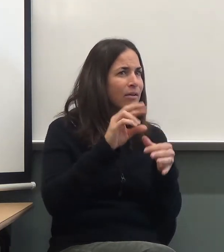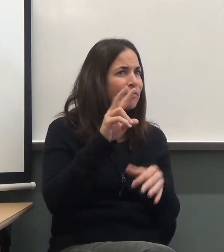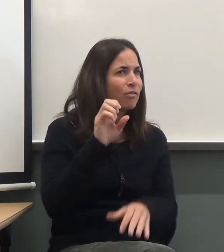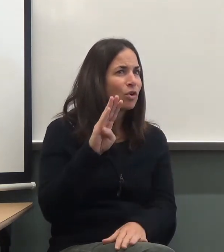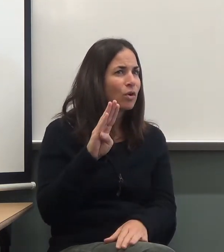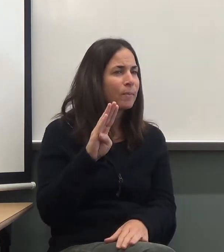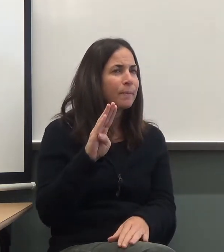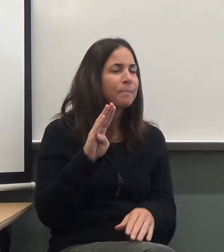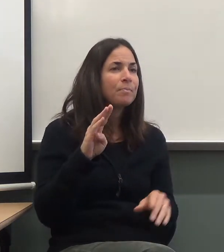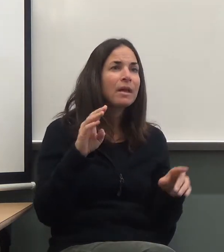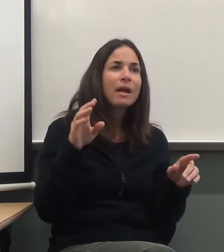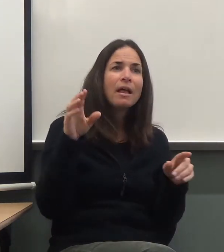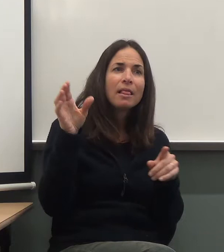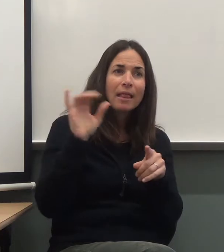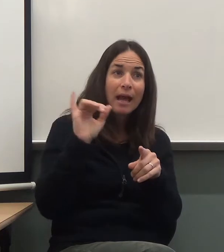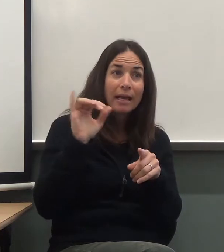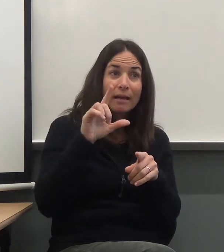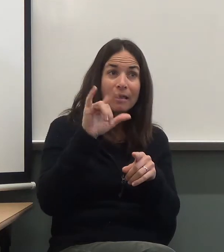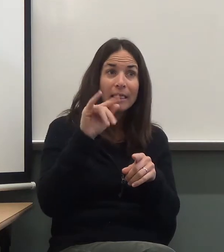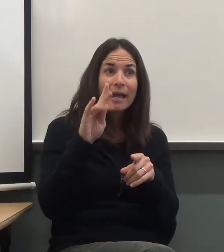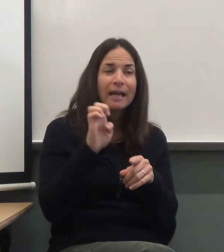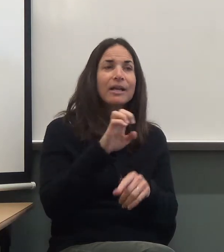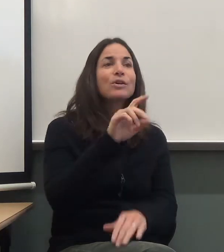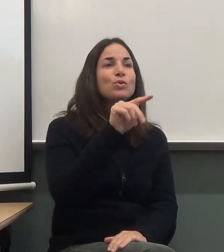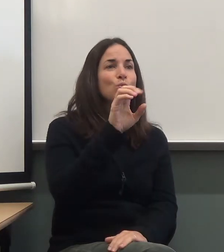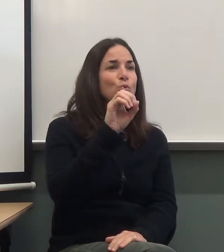Like, like, to like with something.